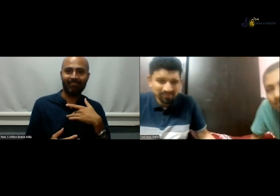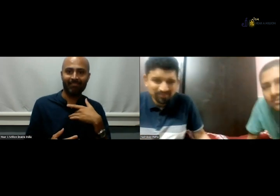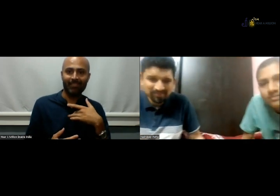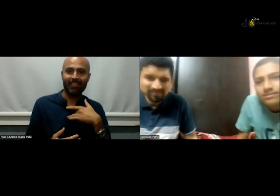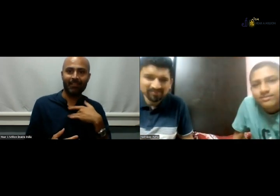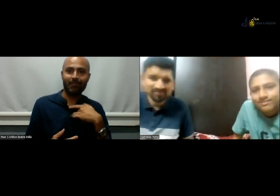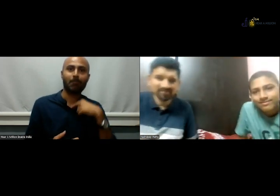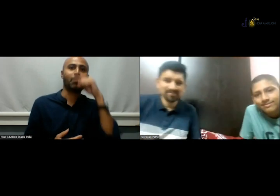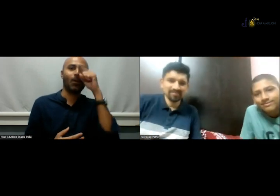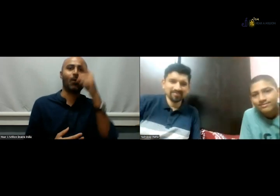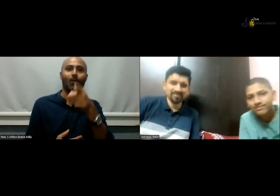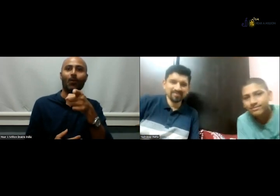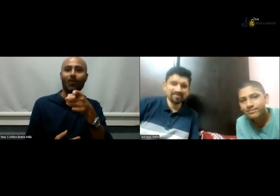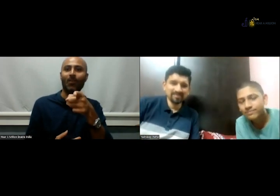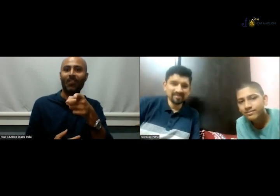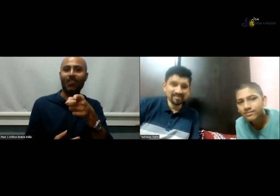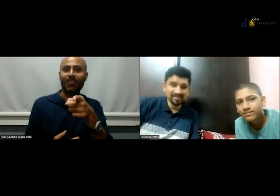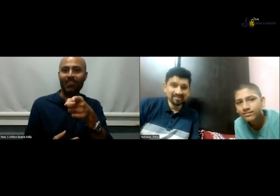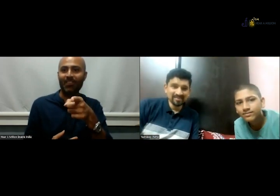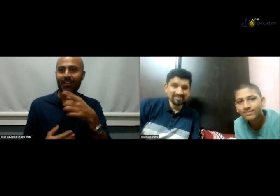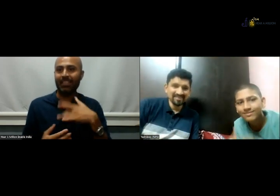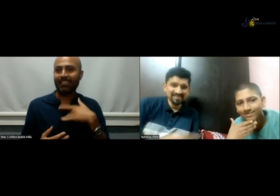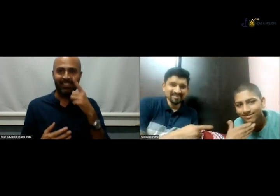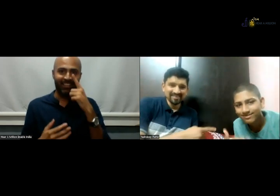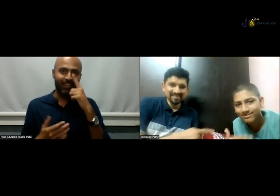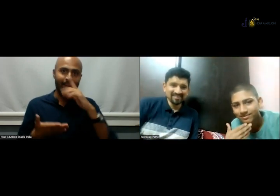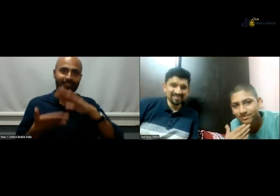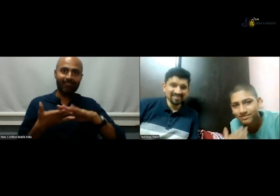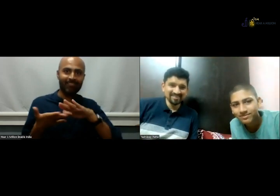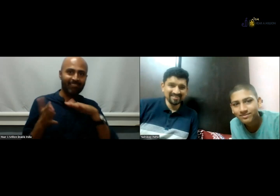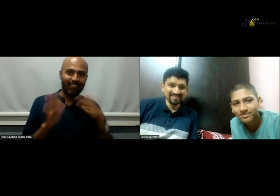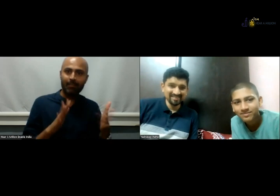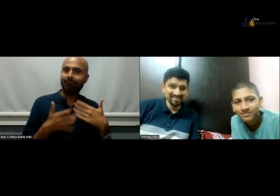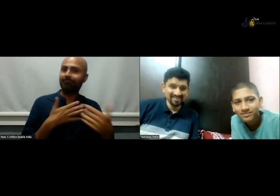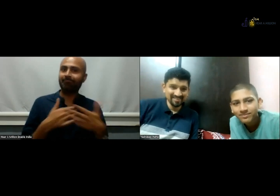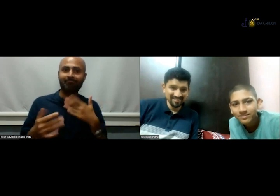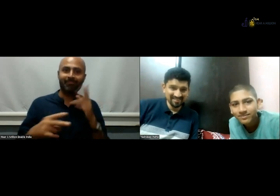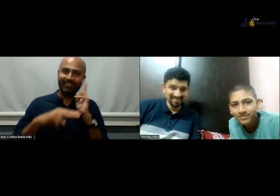That's really amazing. And we are proud of you.